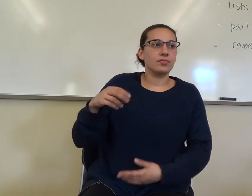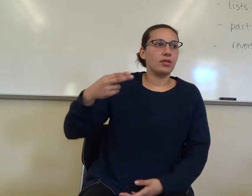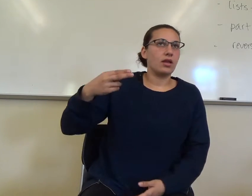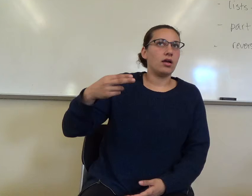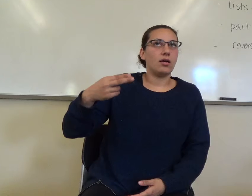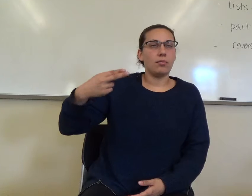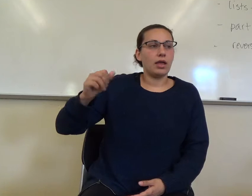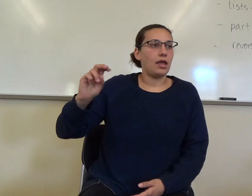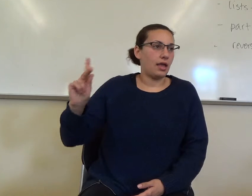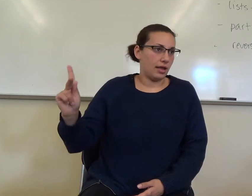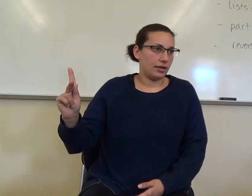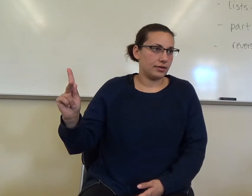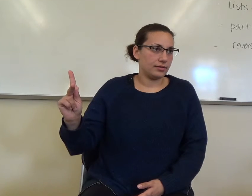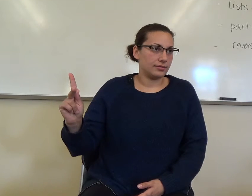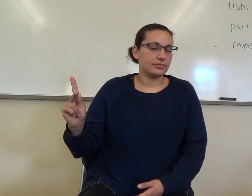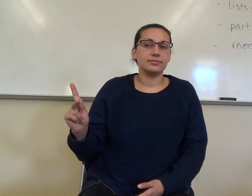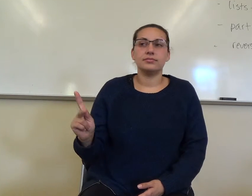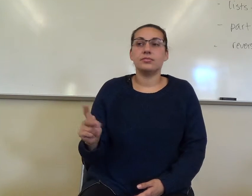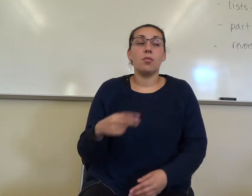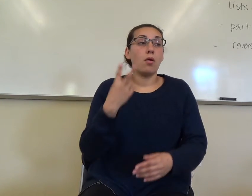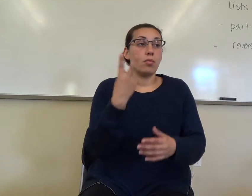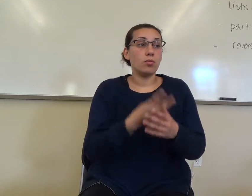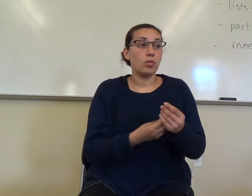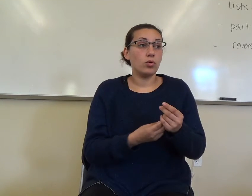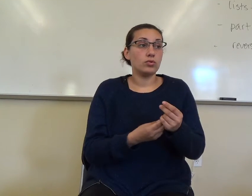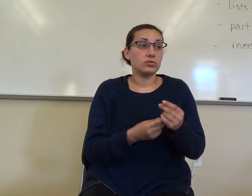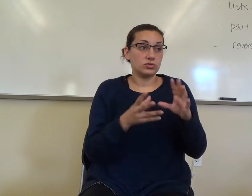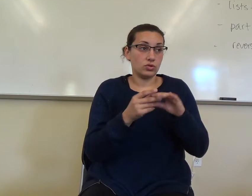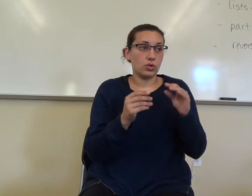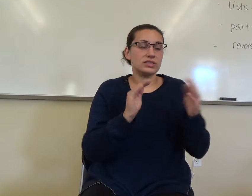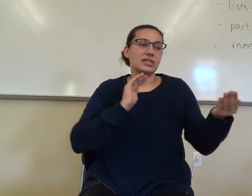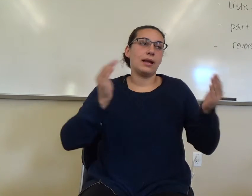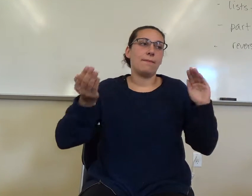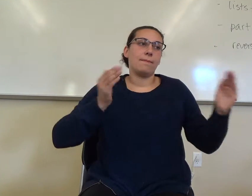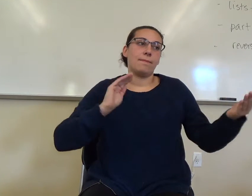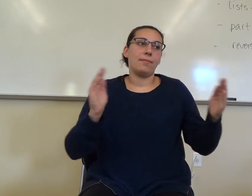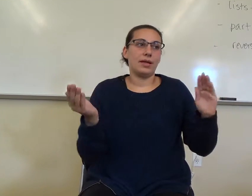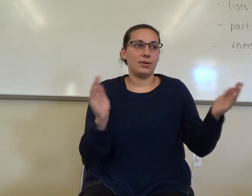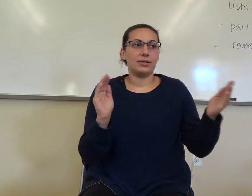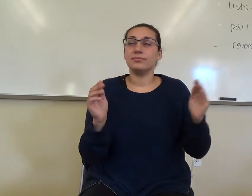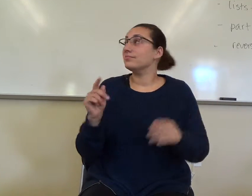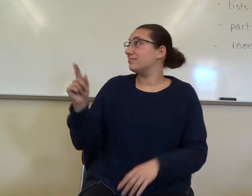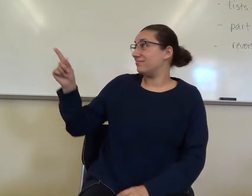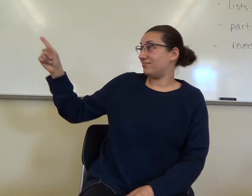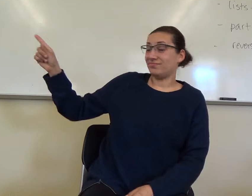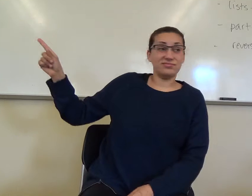were comparing the two things. Does this one follow that